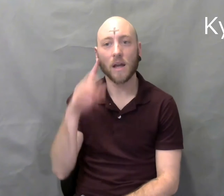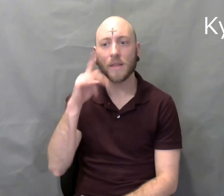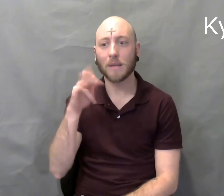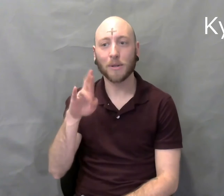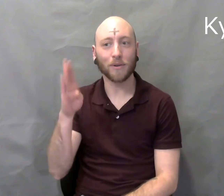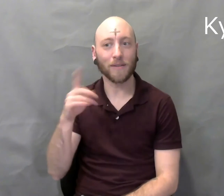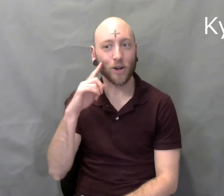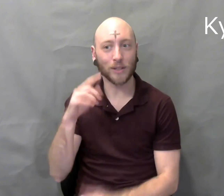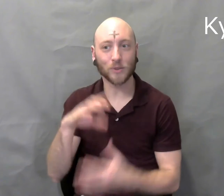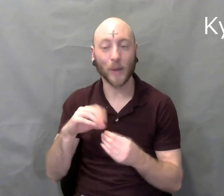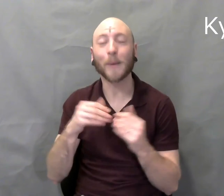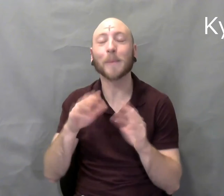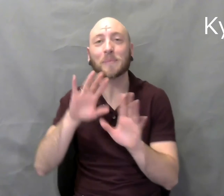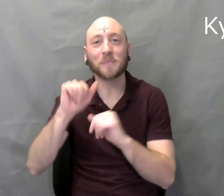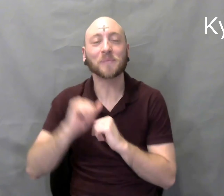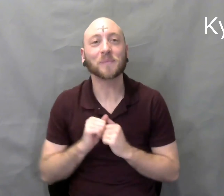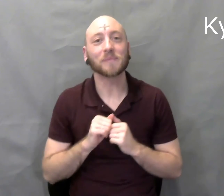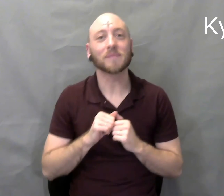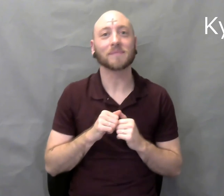Um, but anyway,